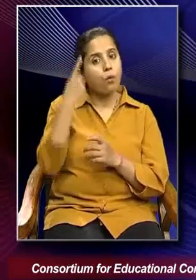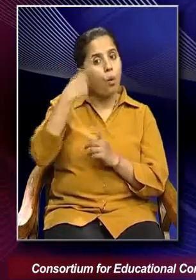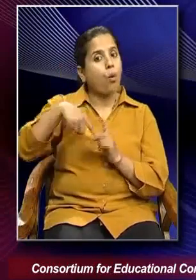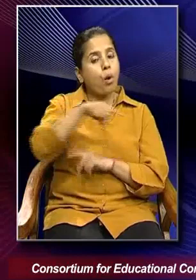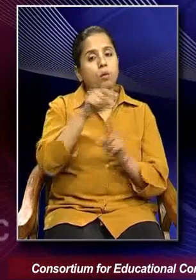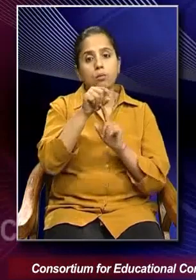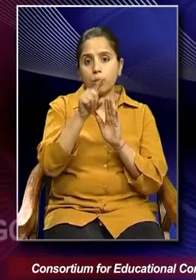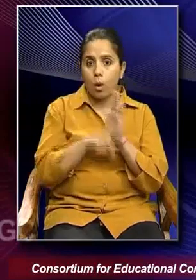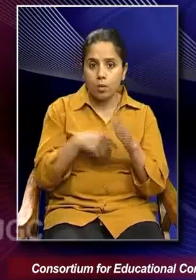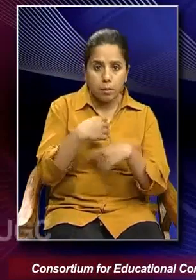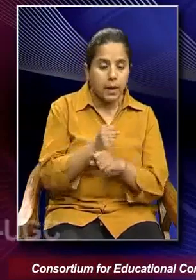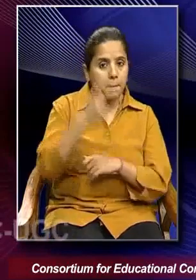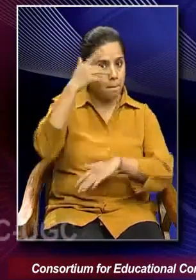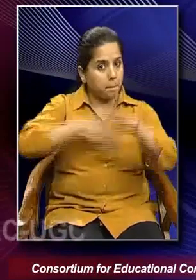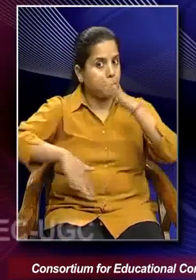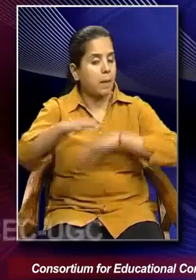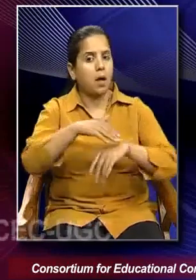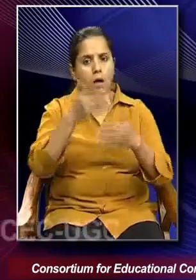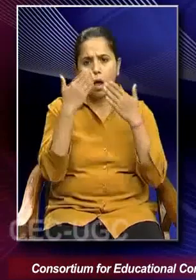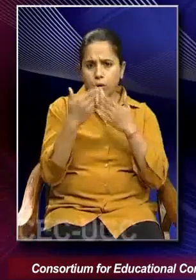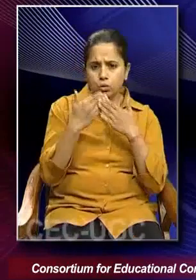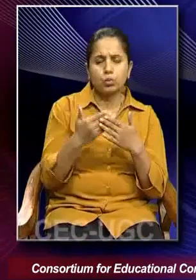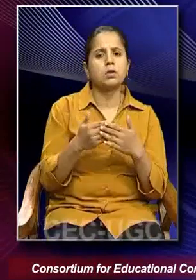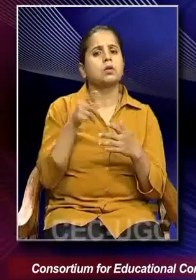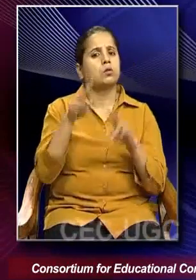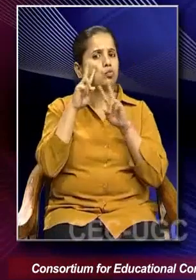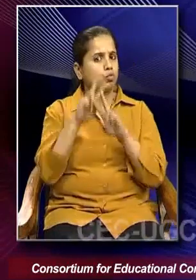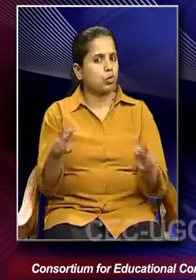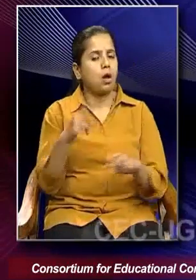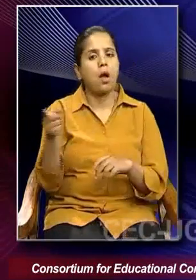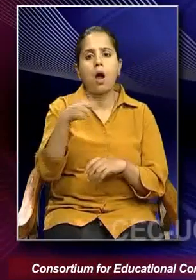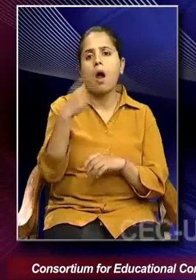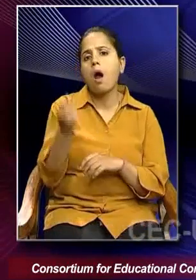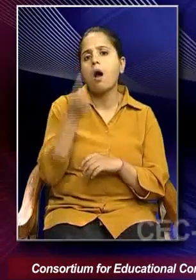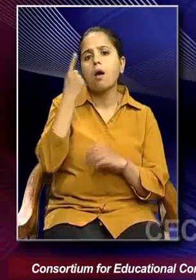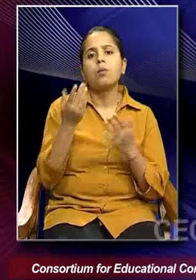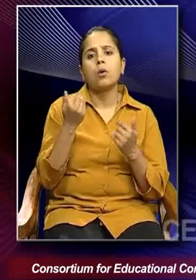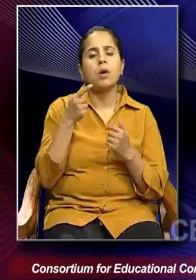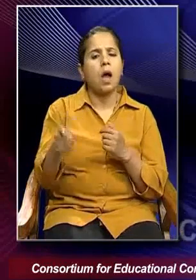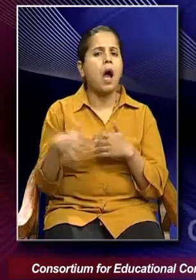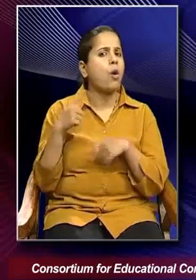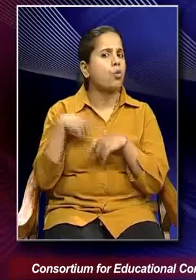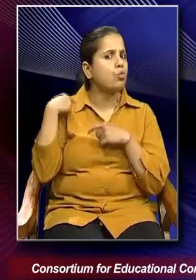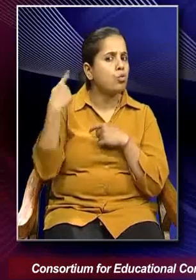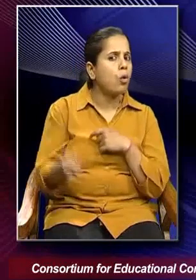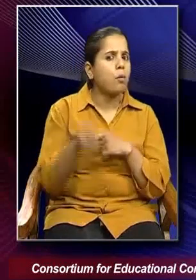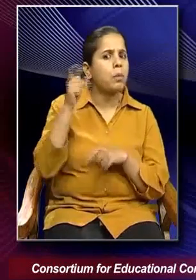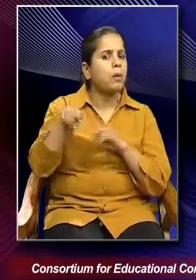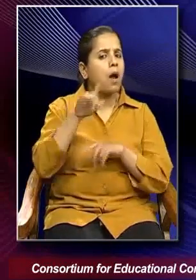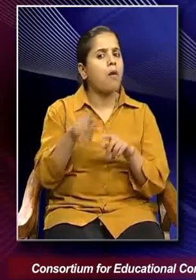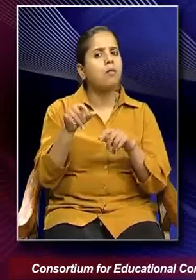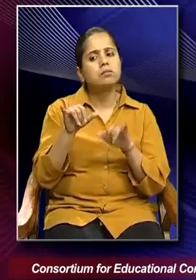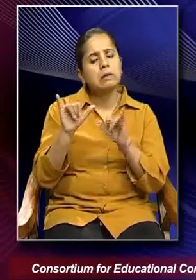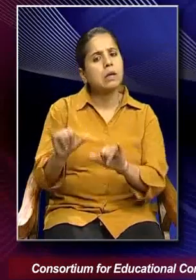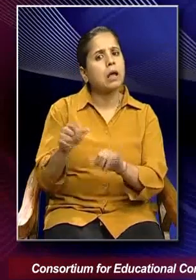policy makers, planners, academicians and researchers to understand that since how long people have been living at a current place